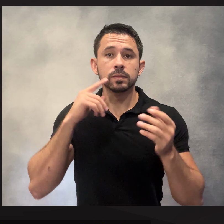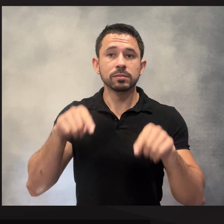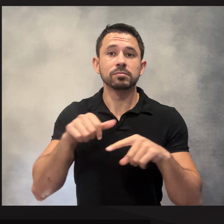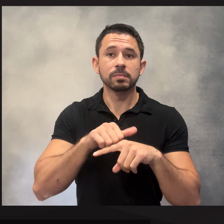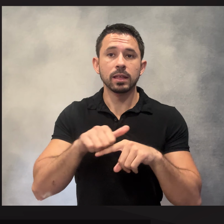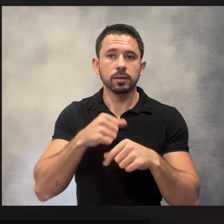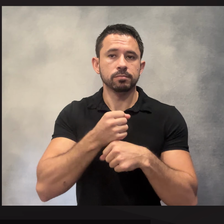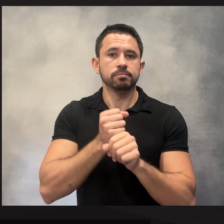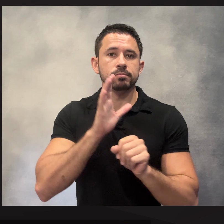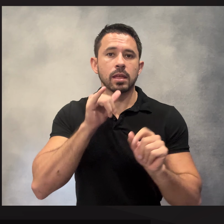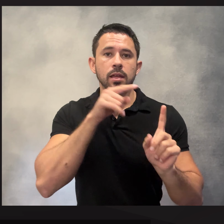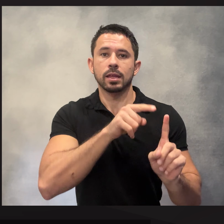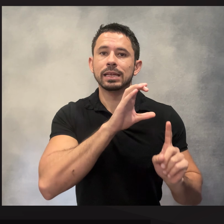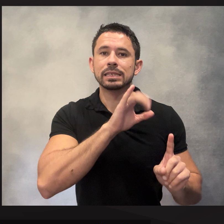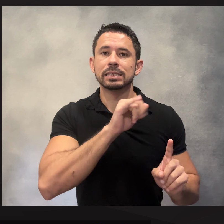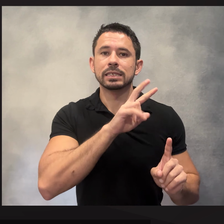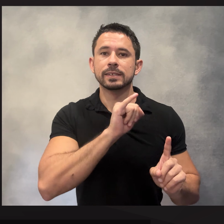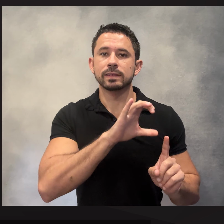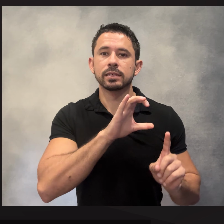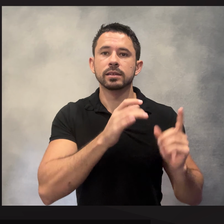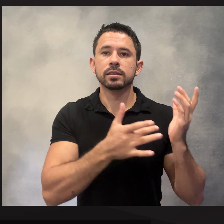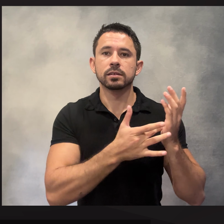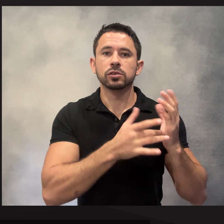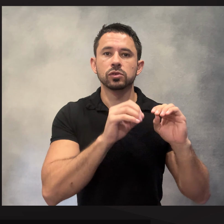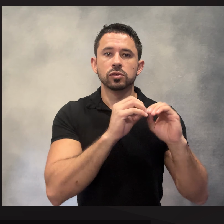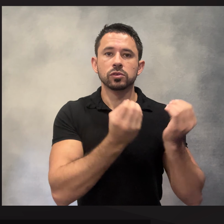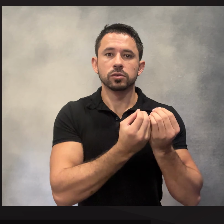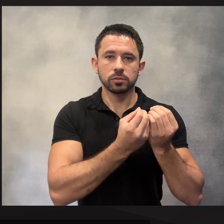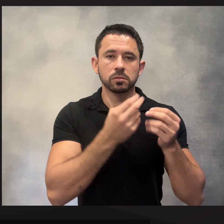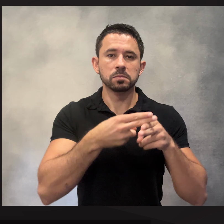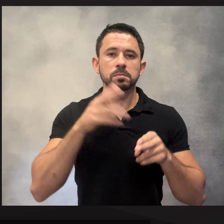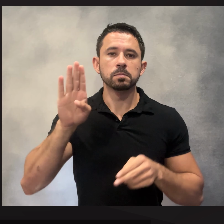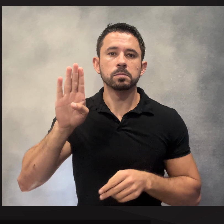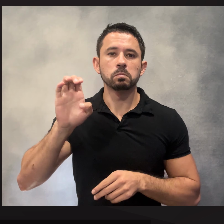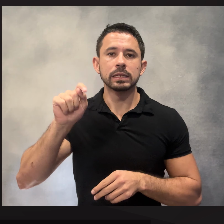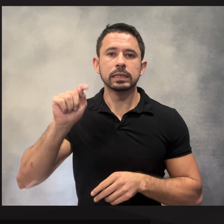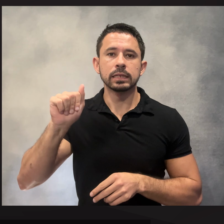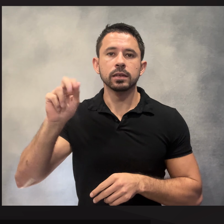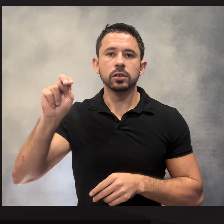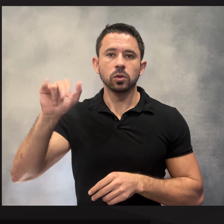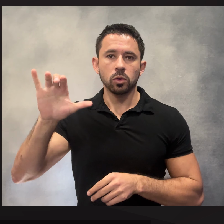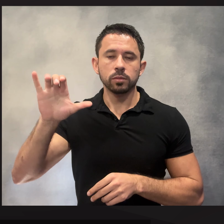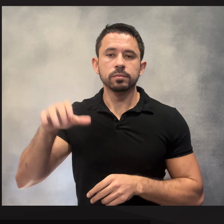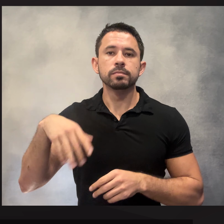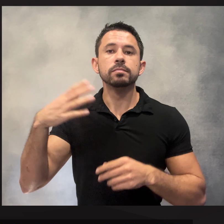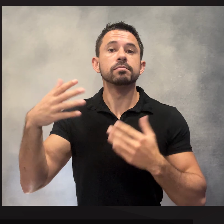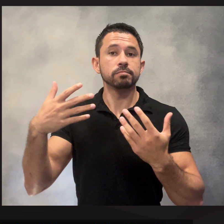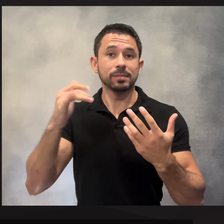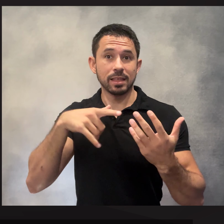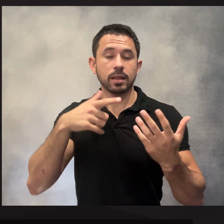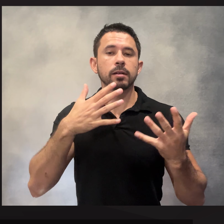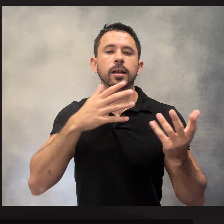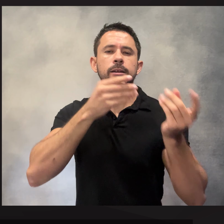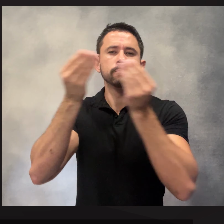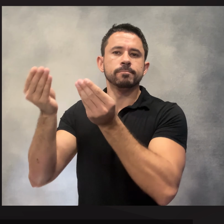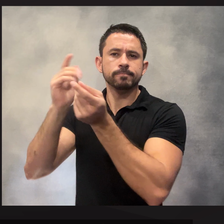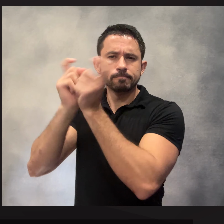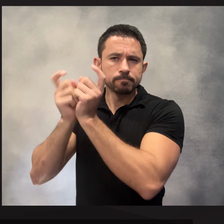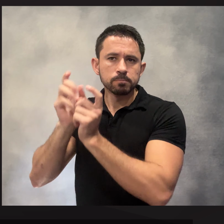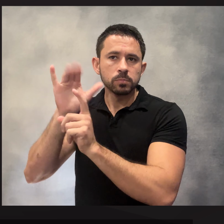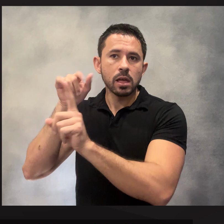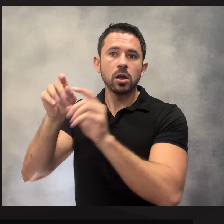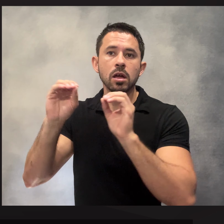The material of this training was created by the civic technology organization BetaNYC and refined by